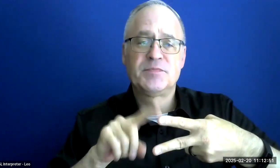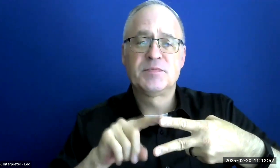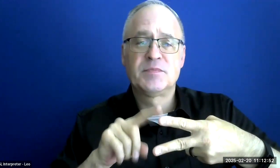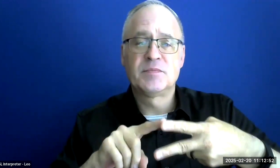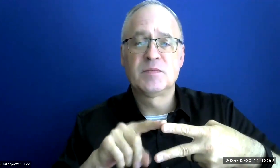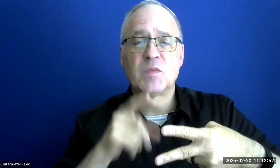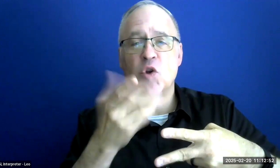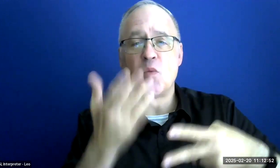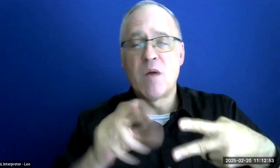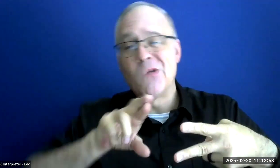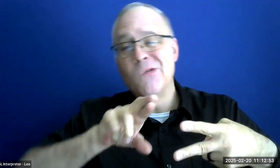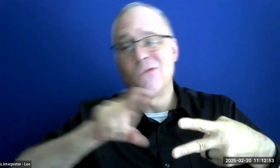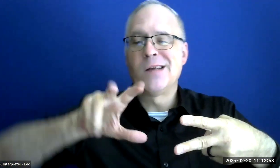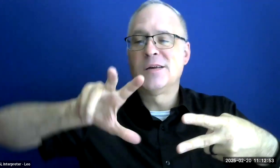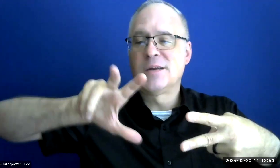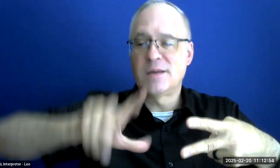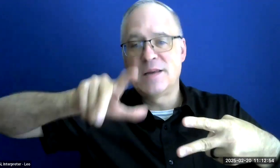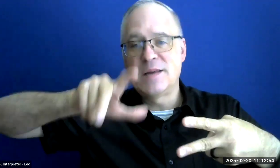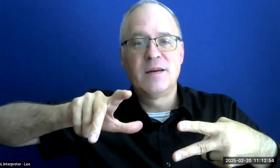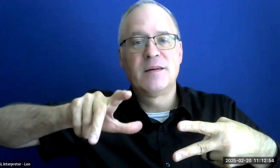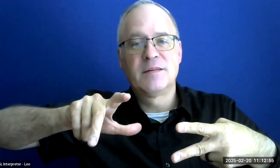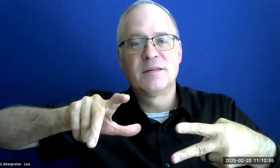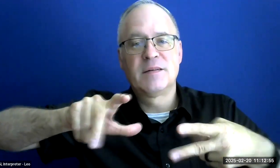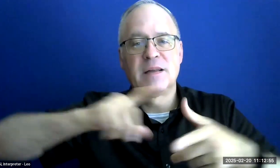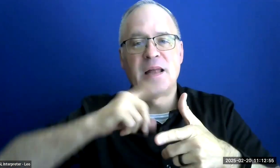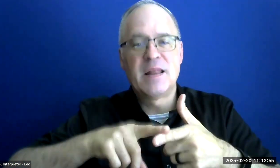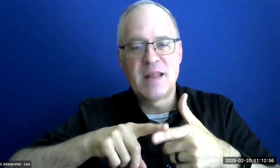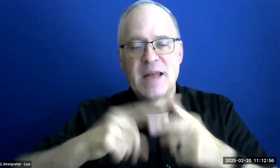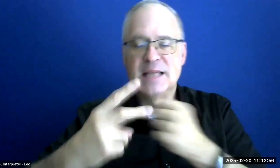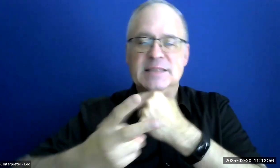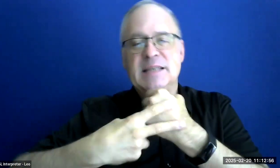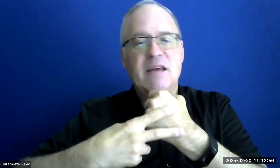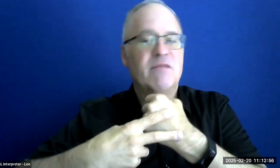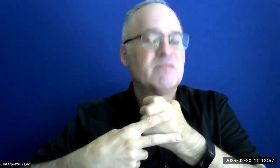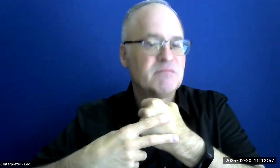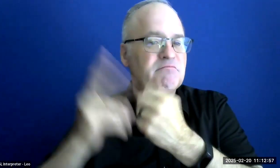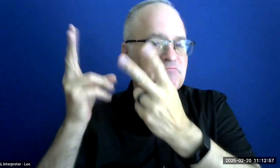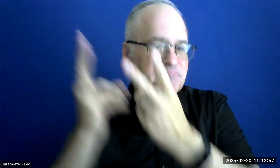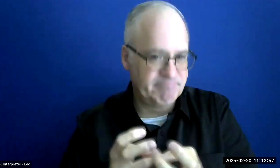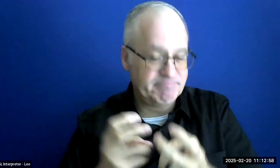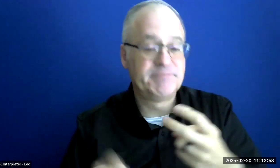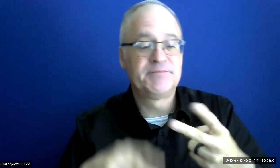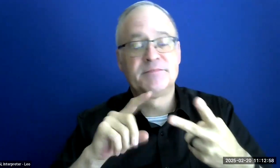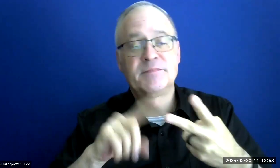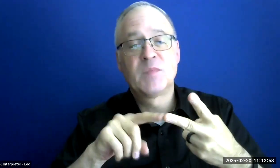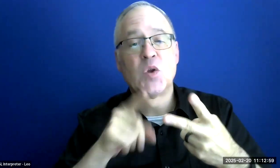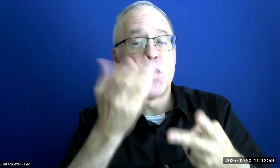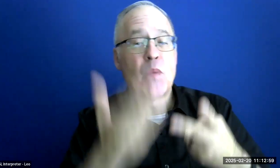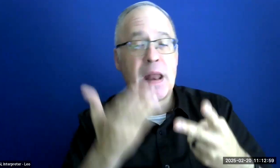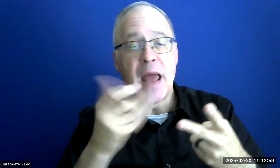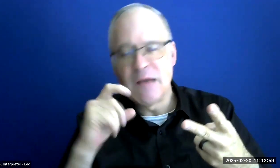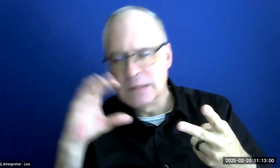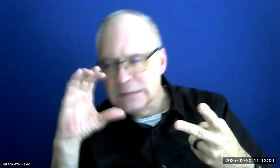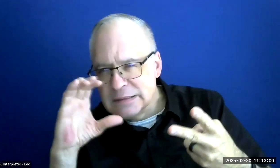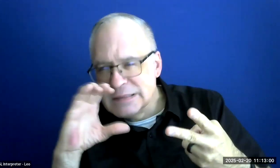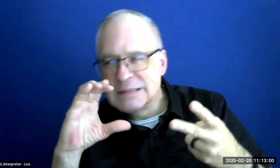you can simply right-click the video anywhere on it and select the Save Video option. In others, you may need to look in the bottom